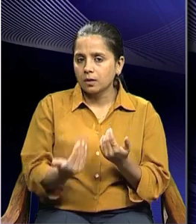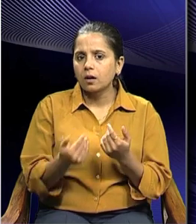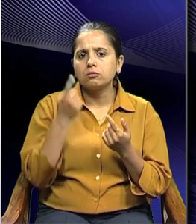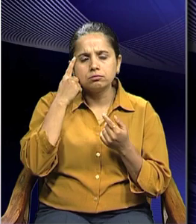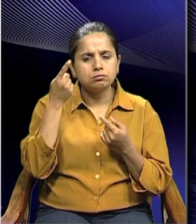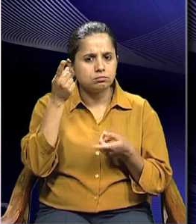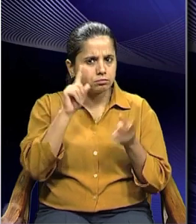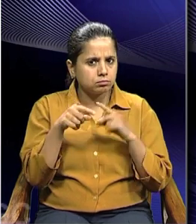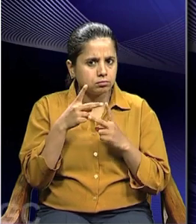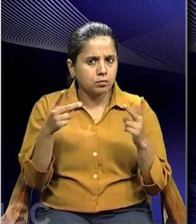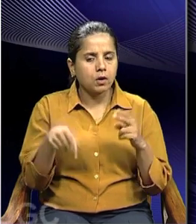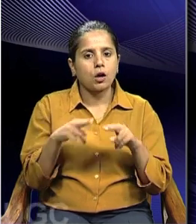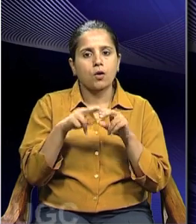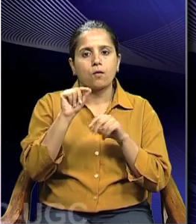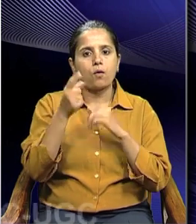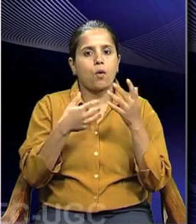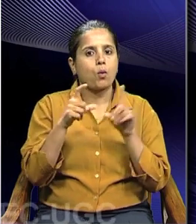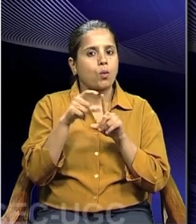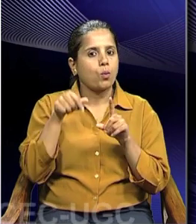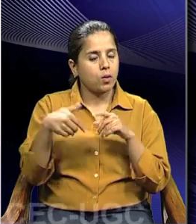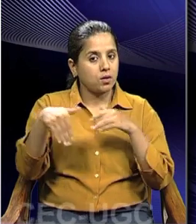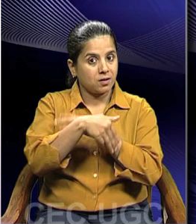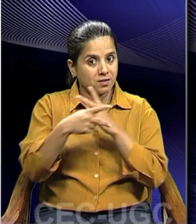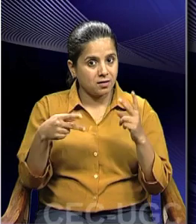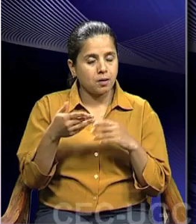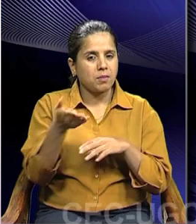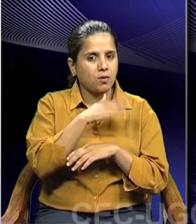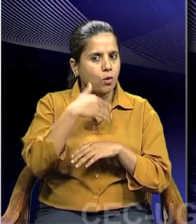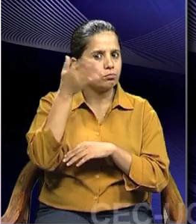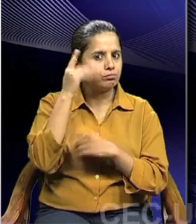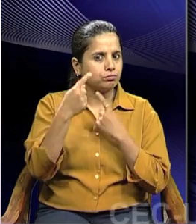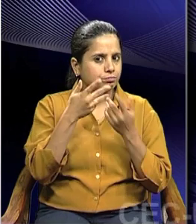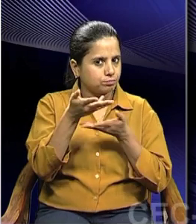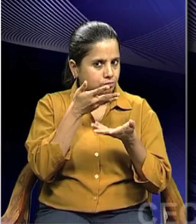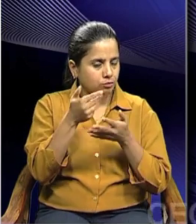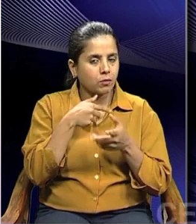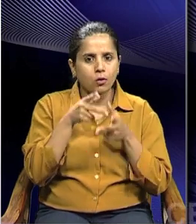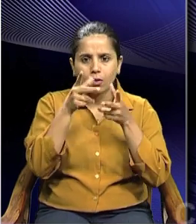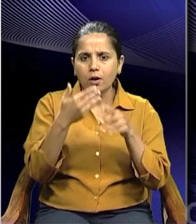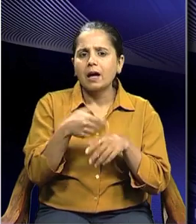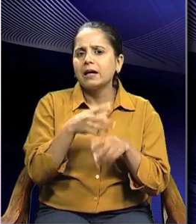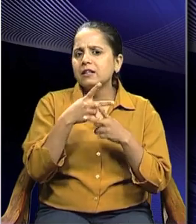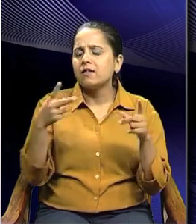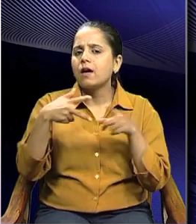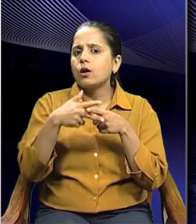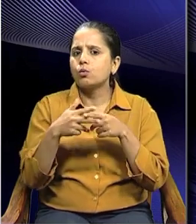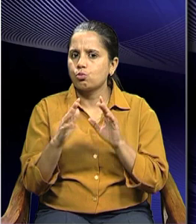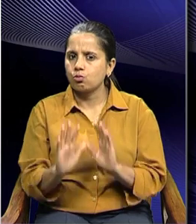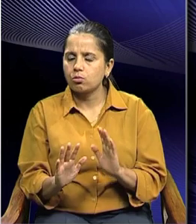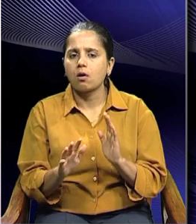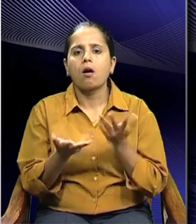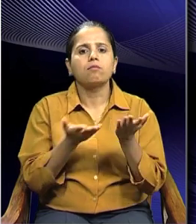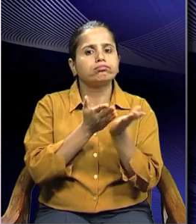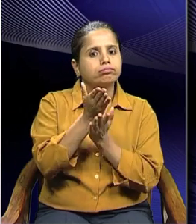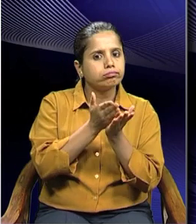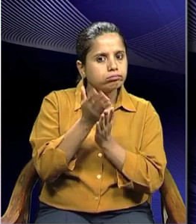analytical tools of forward engineering, which we have discussed in the previous lecture of mine. I told you about the different tools and techniques which are